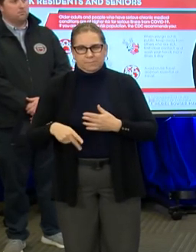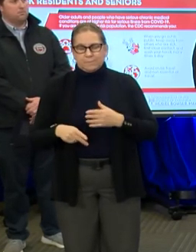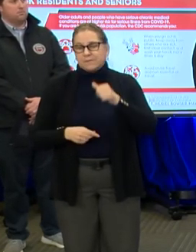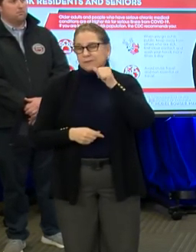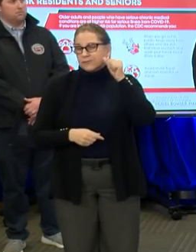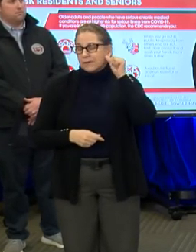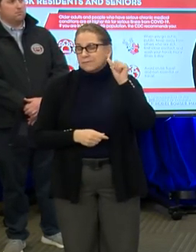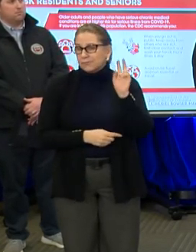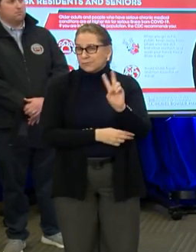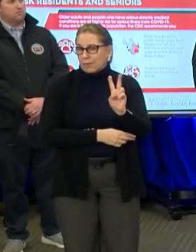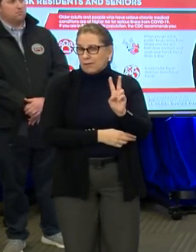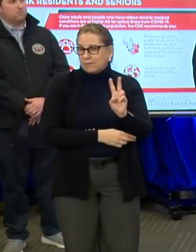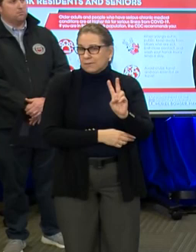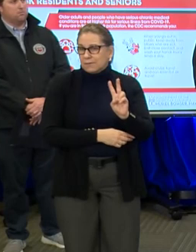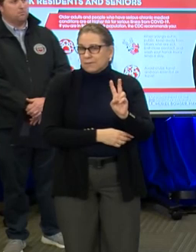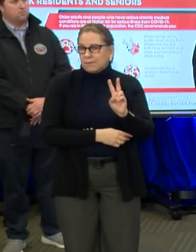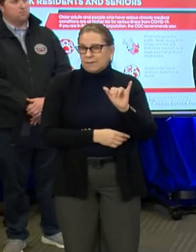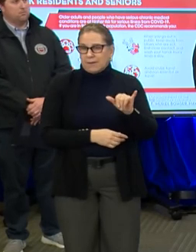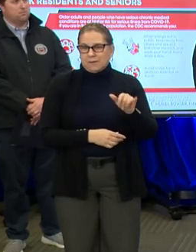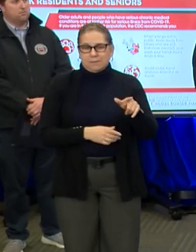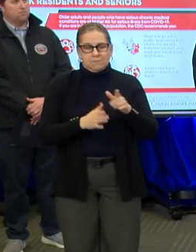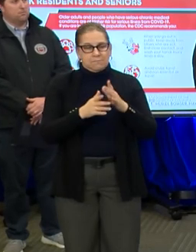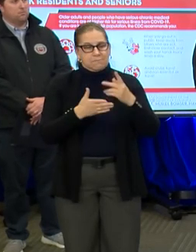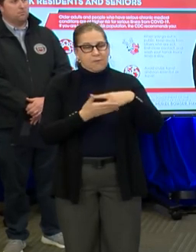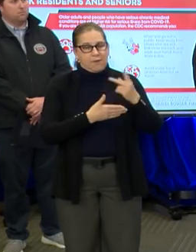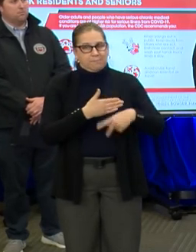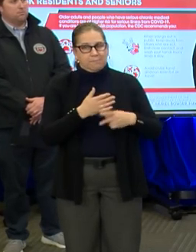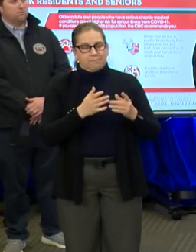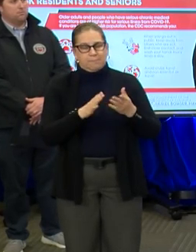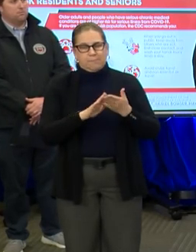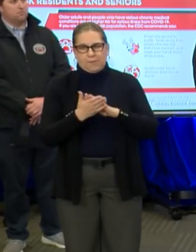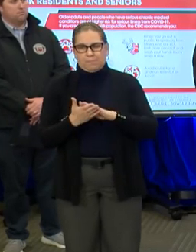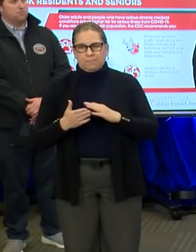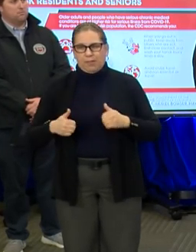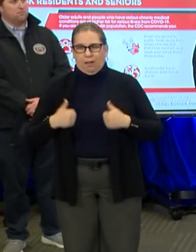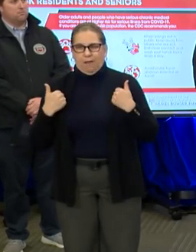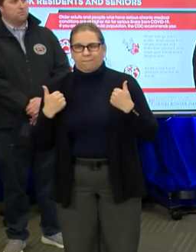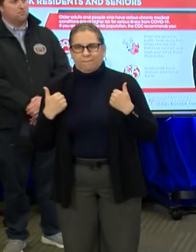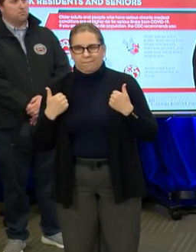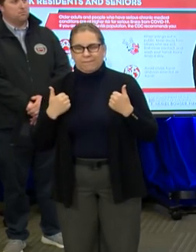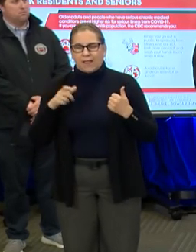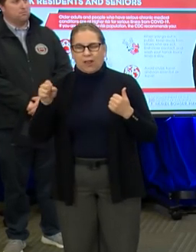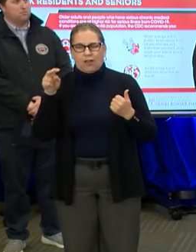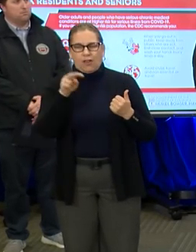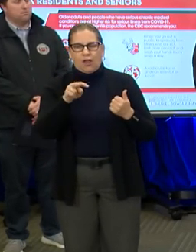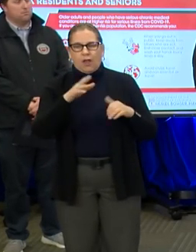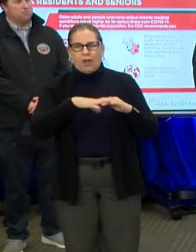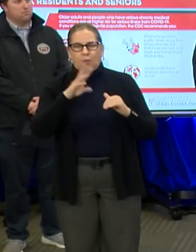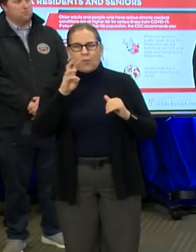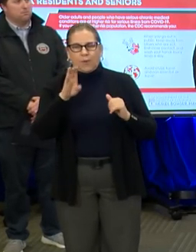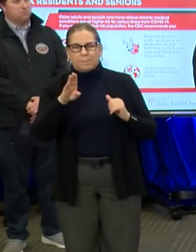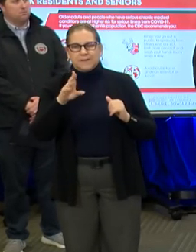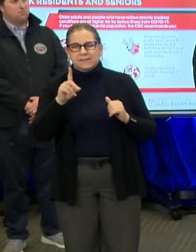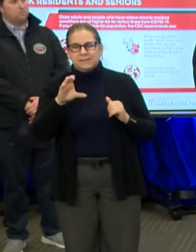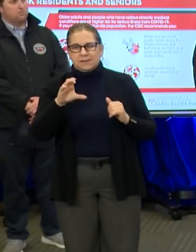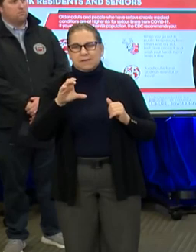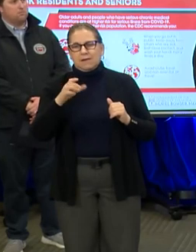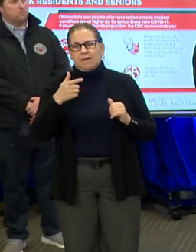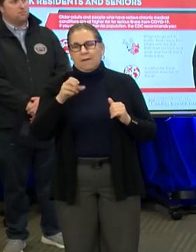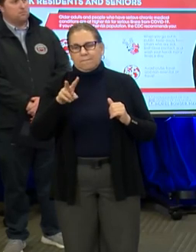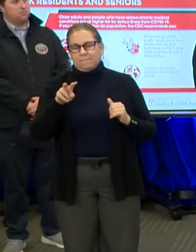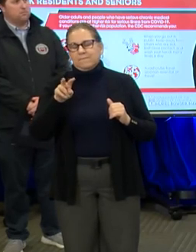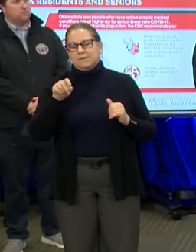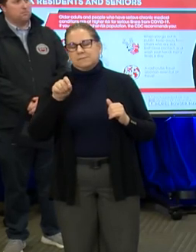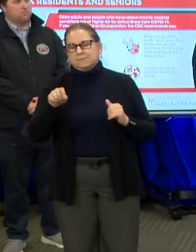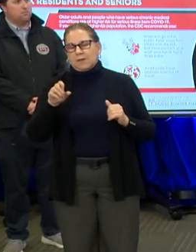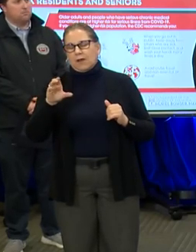that at dc.gov coronavirus and look on our website to connect to that